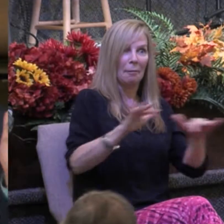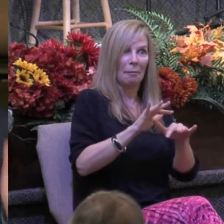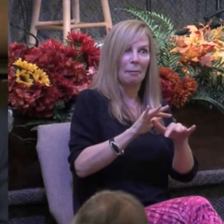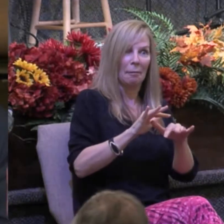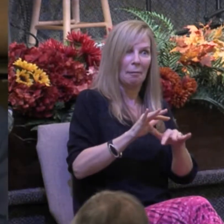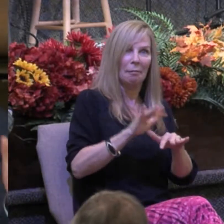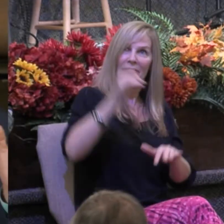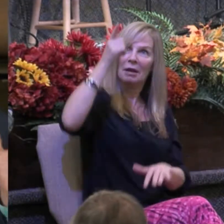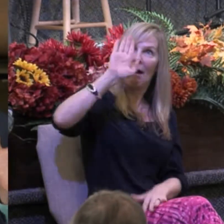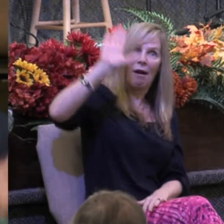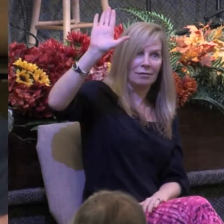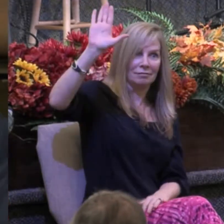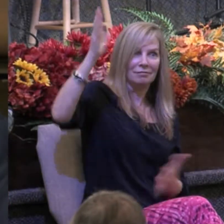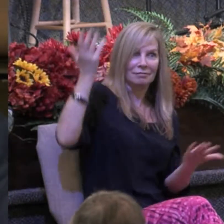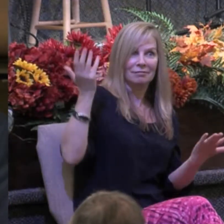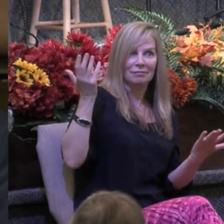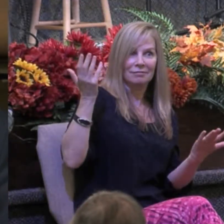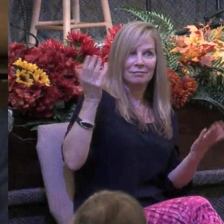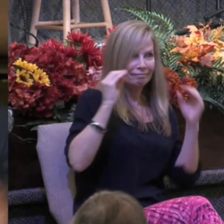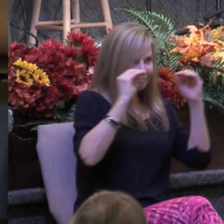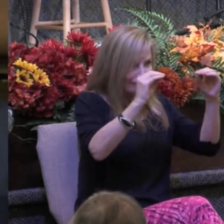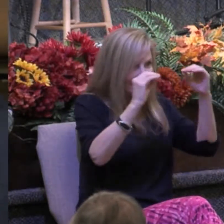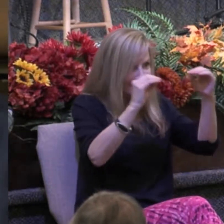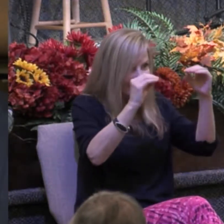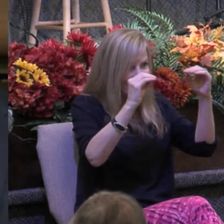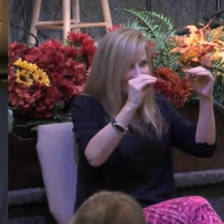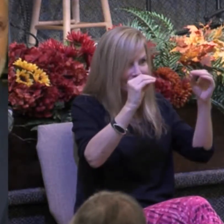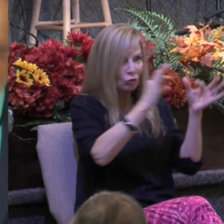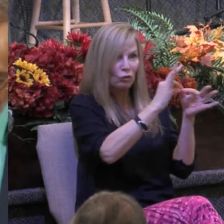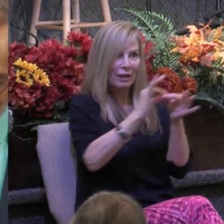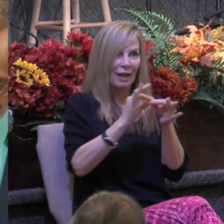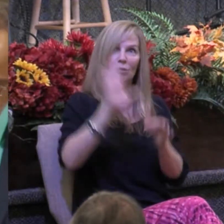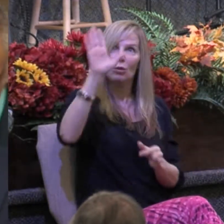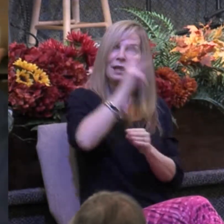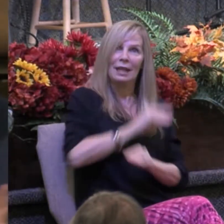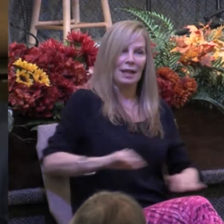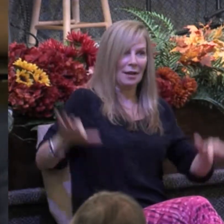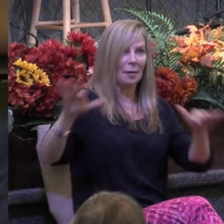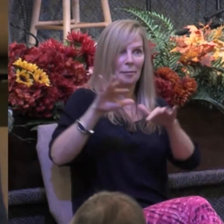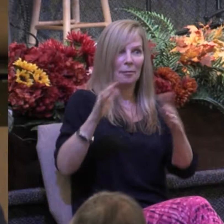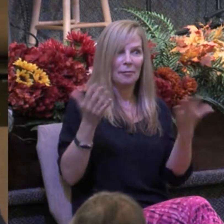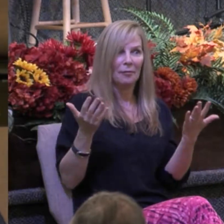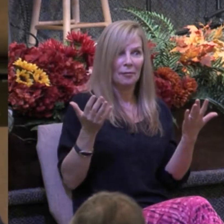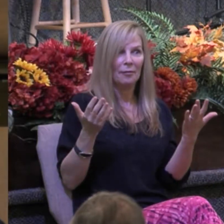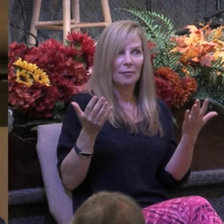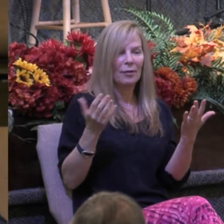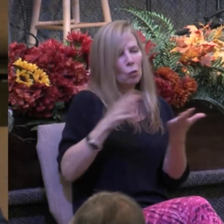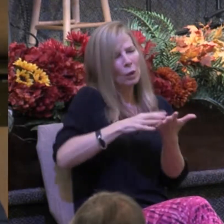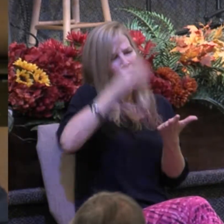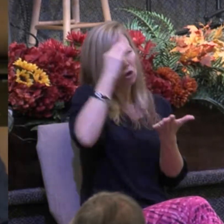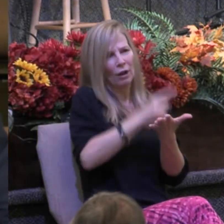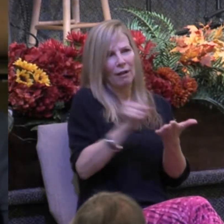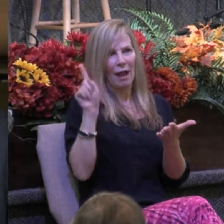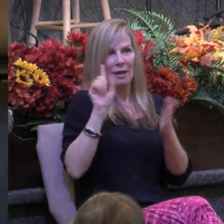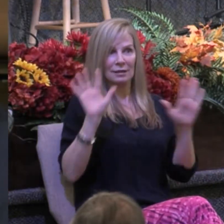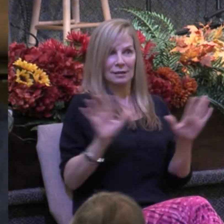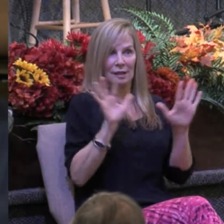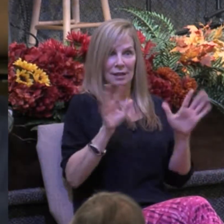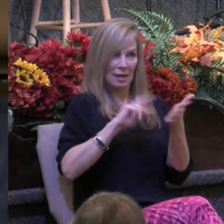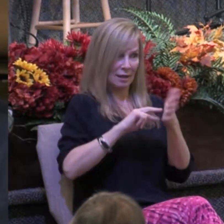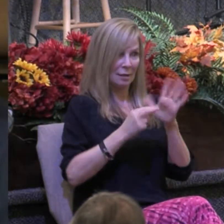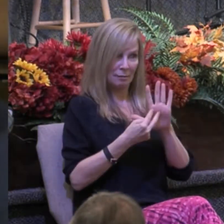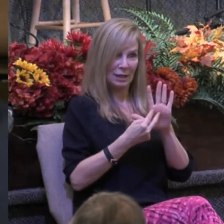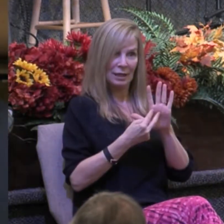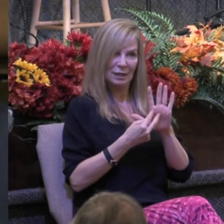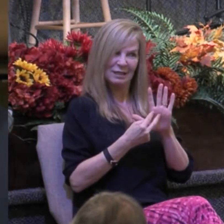them instruction concerning God's kingdom, which, as we discovered last Sunday, involved teaching them about, first of all,